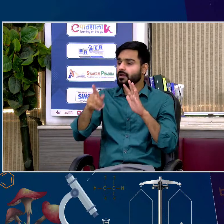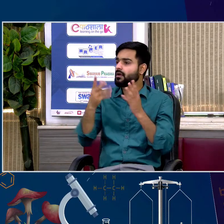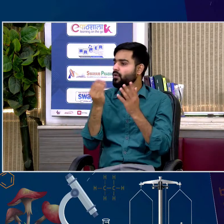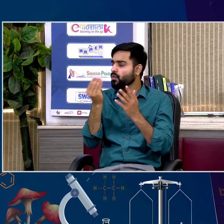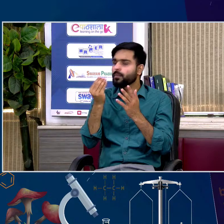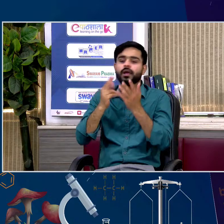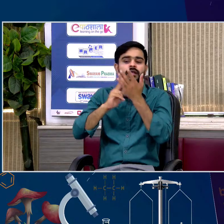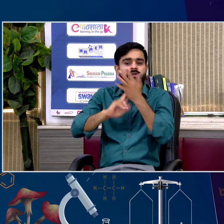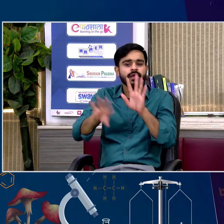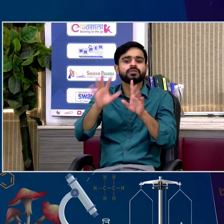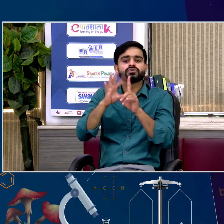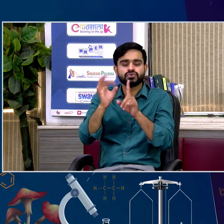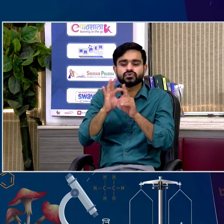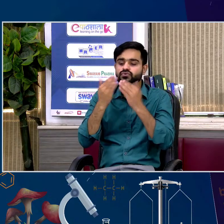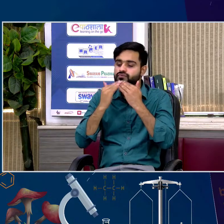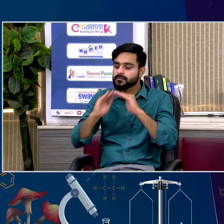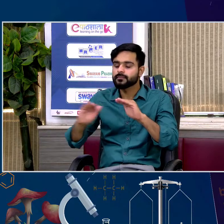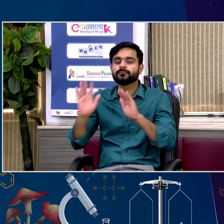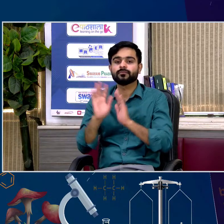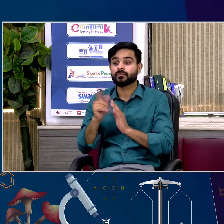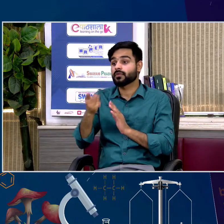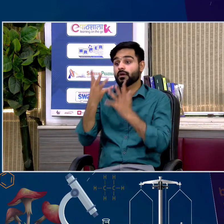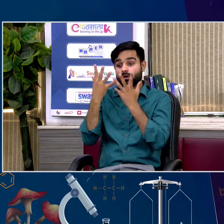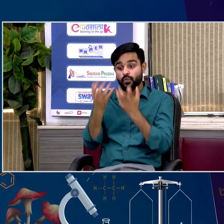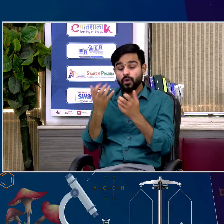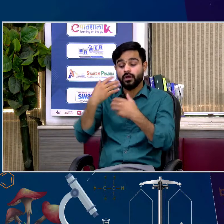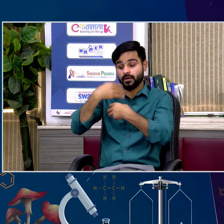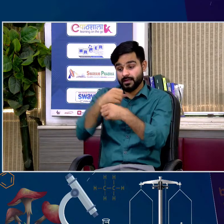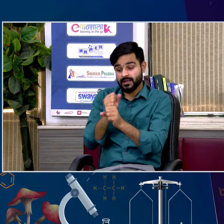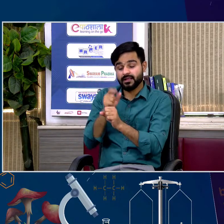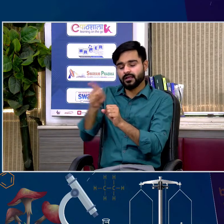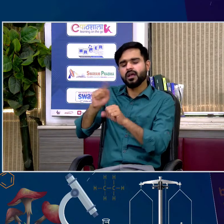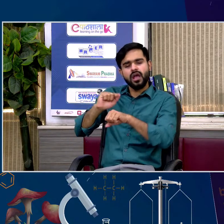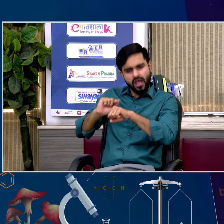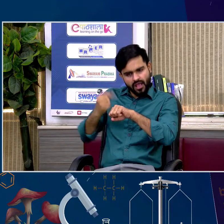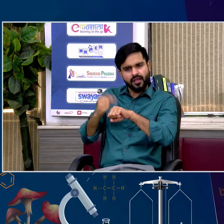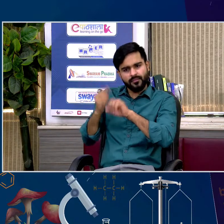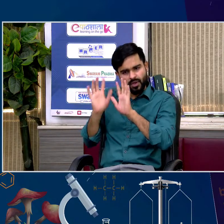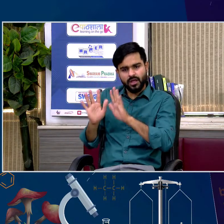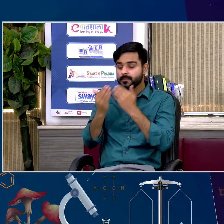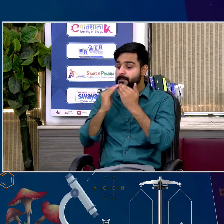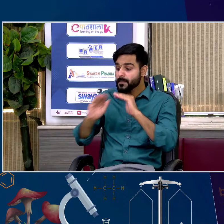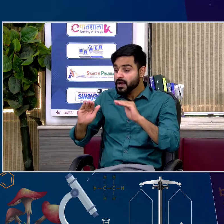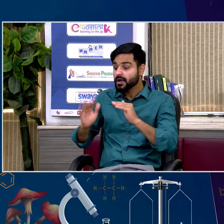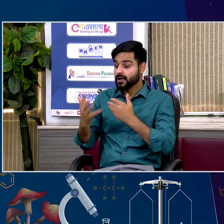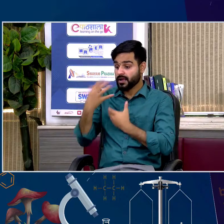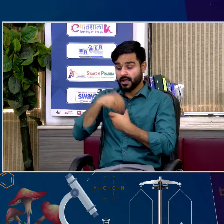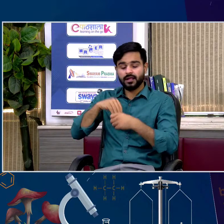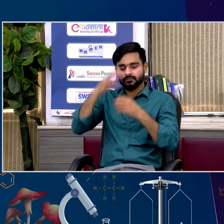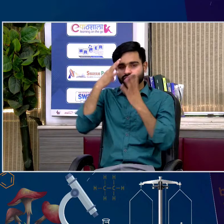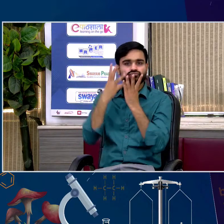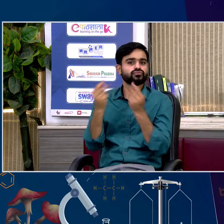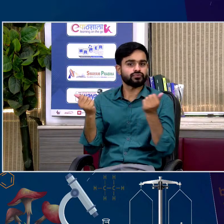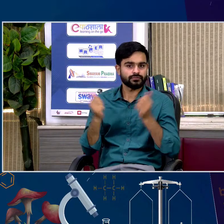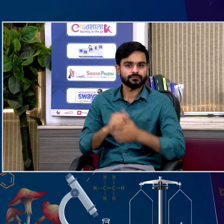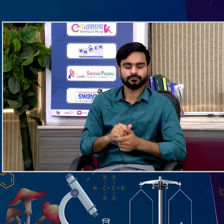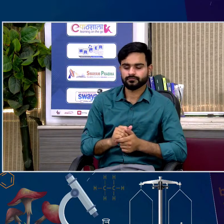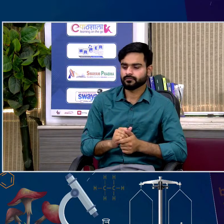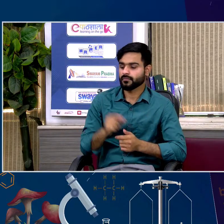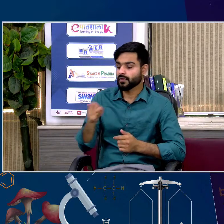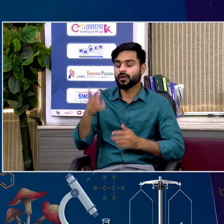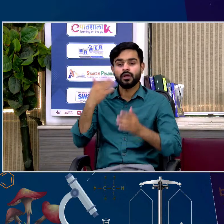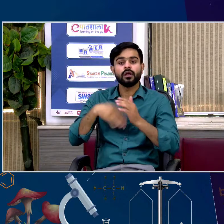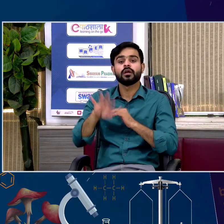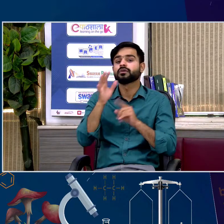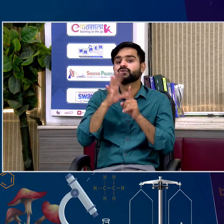come naturally to an autistic child. You would want to create opportunities where the child is getting to solve problems. So what we are